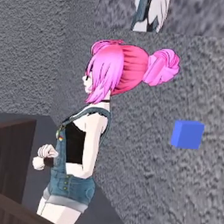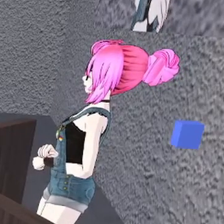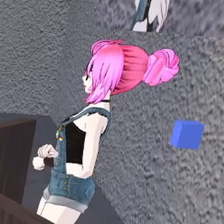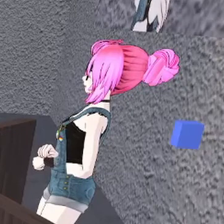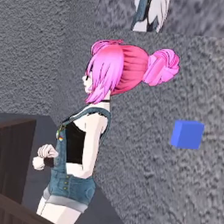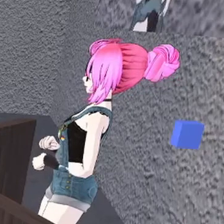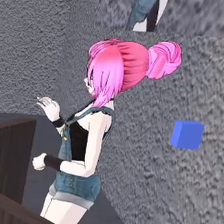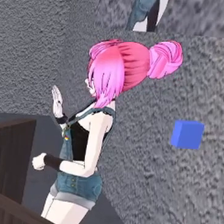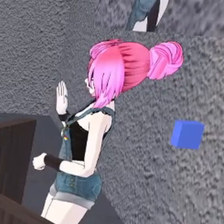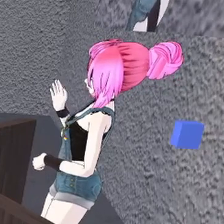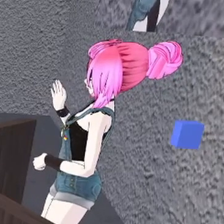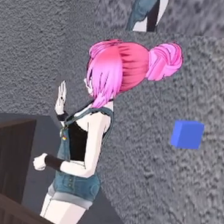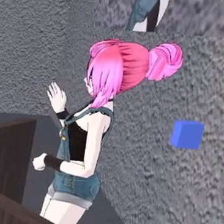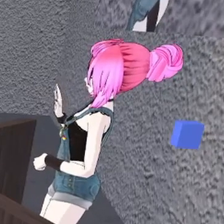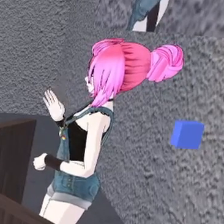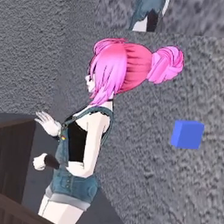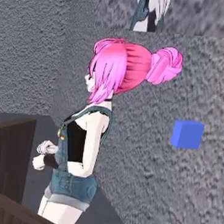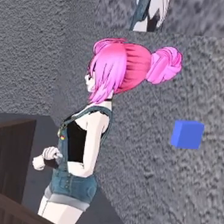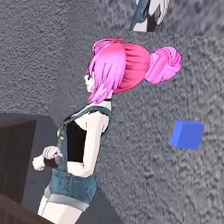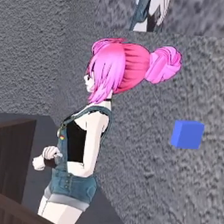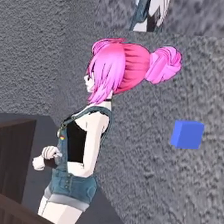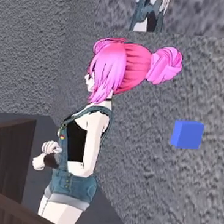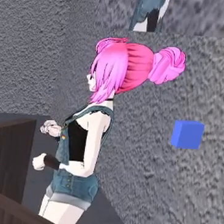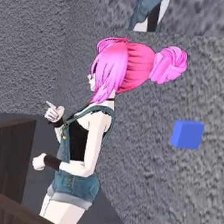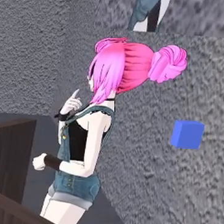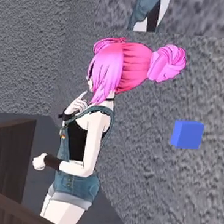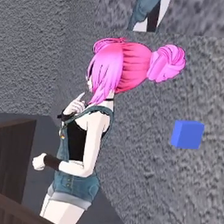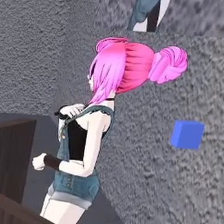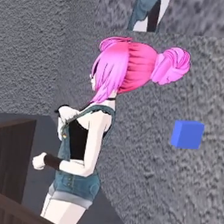Hi. I just want to say I might be a little bit behind because